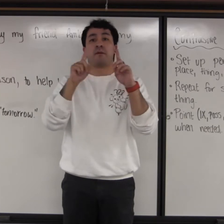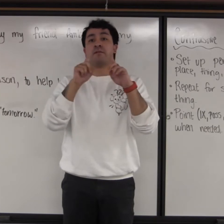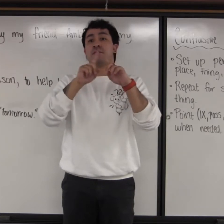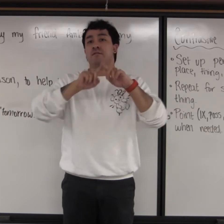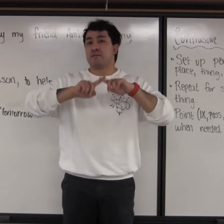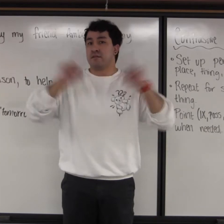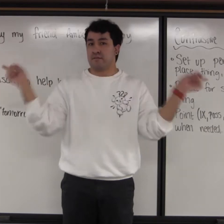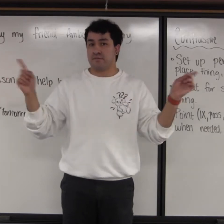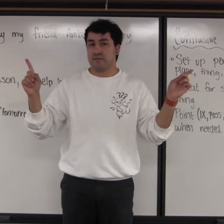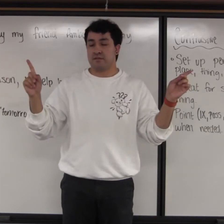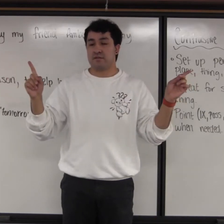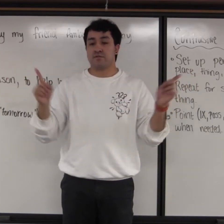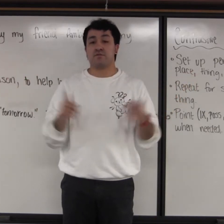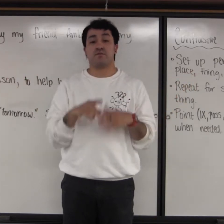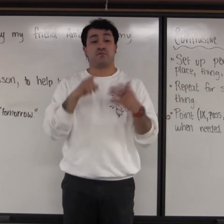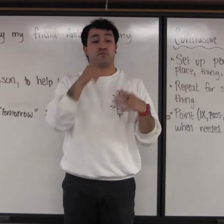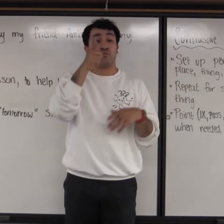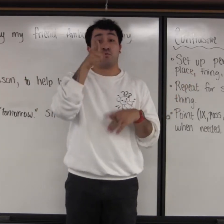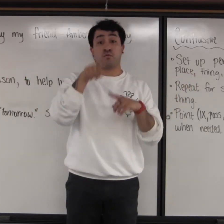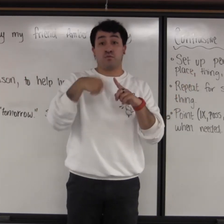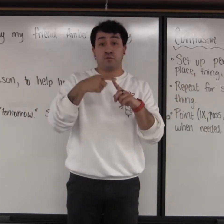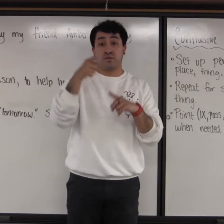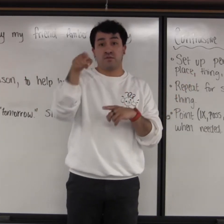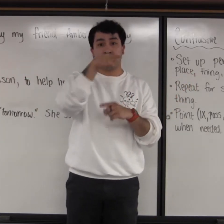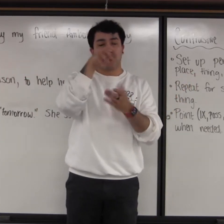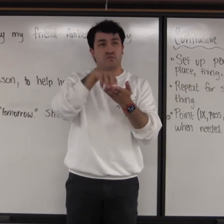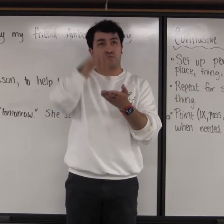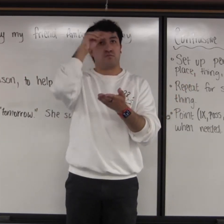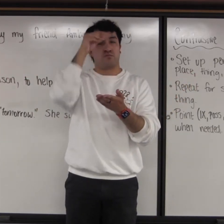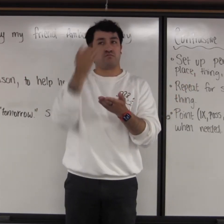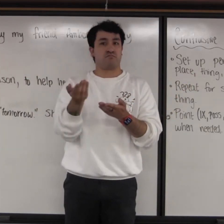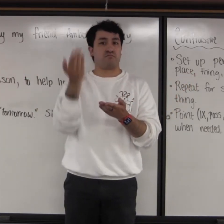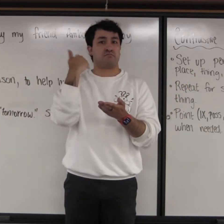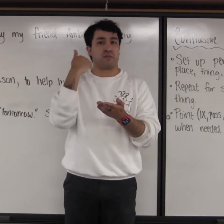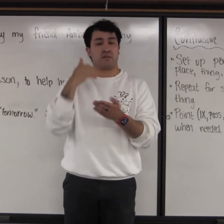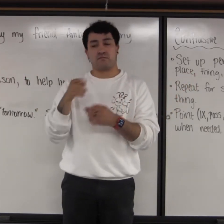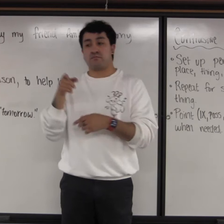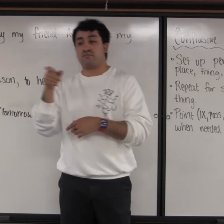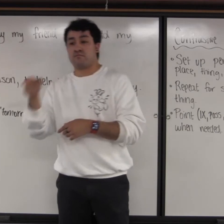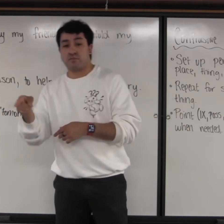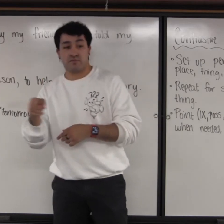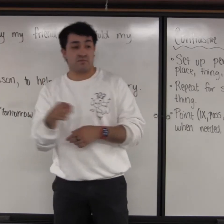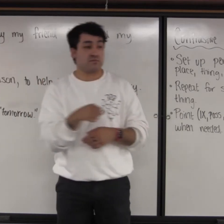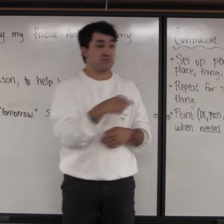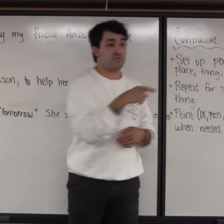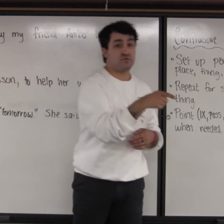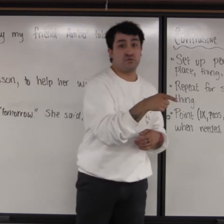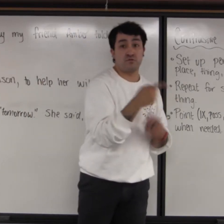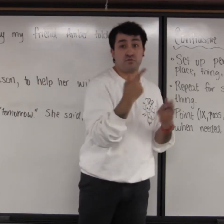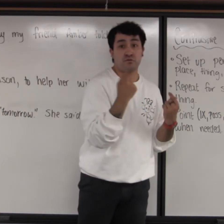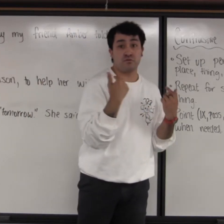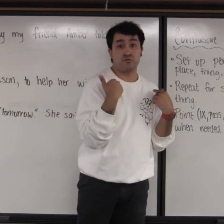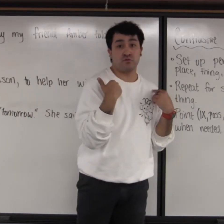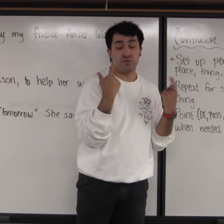this separation. Now, for role shifting itself and what we're going to be doing today, it's a little bit different. When we were